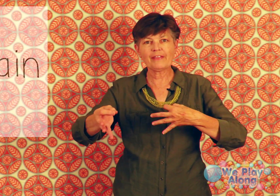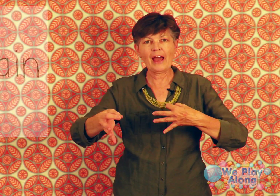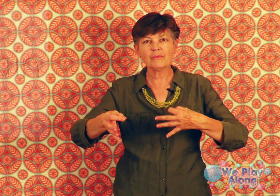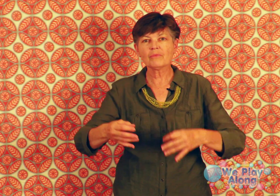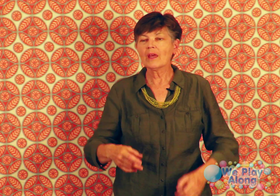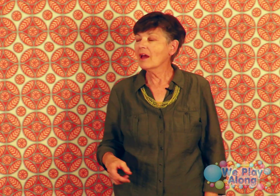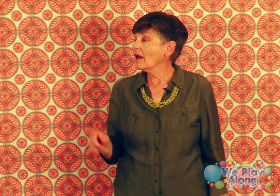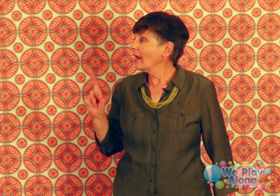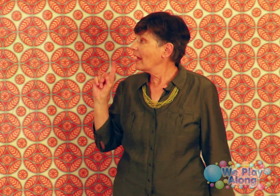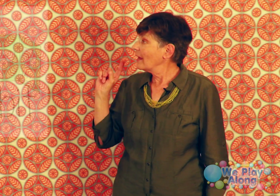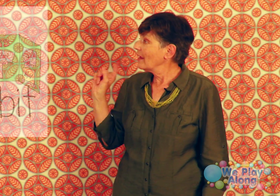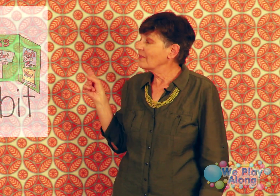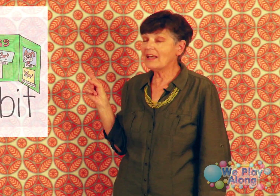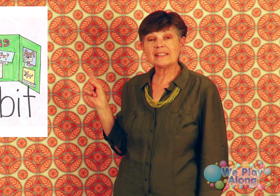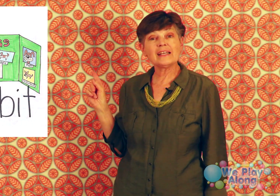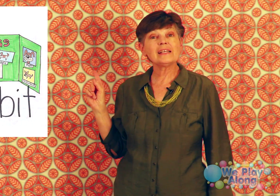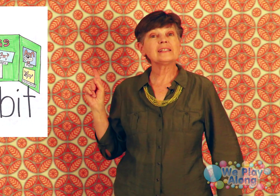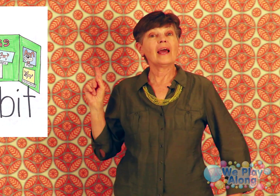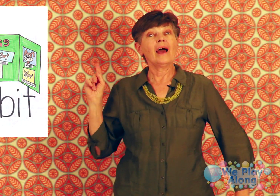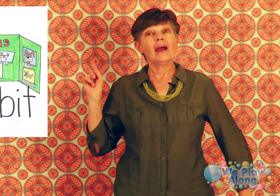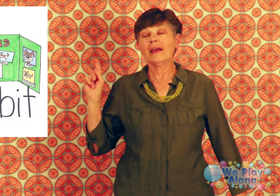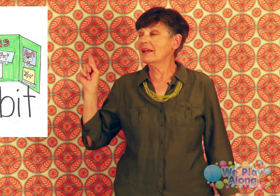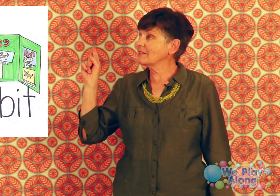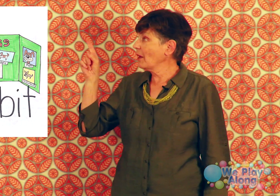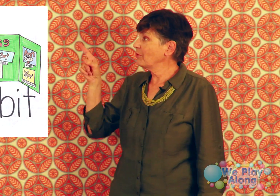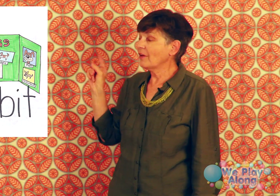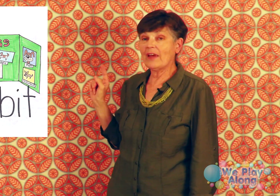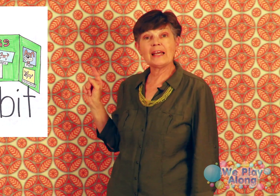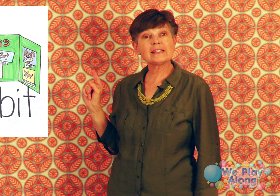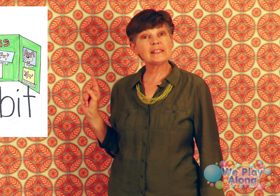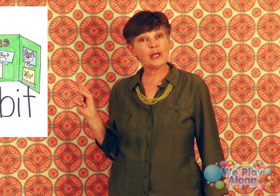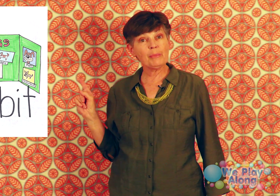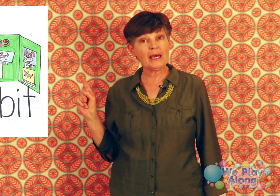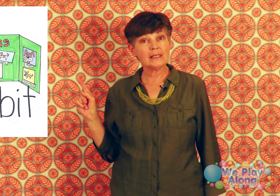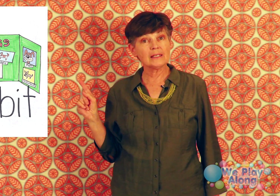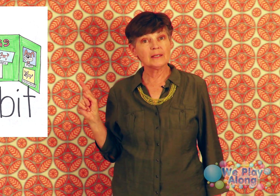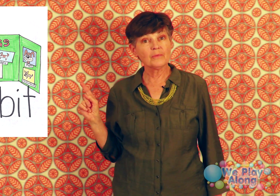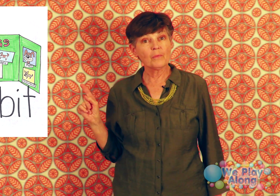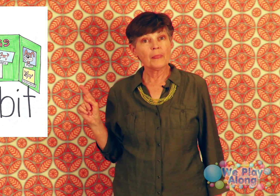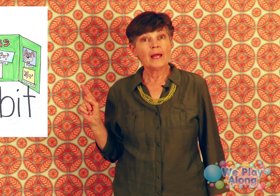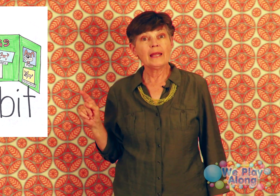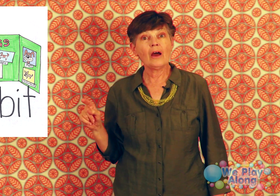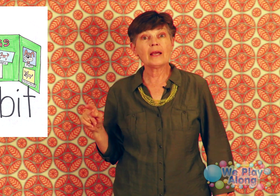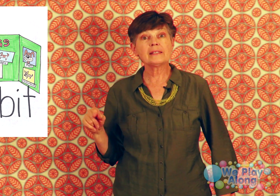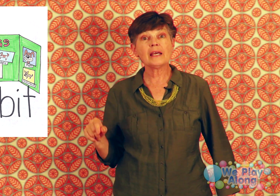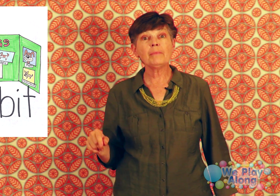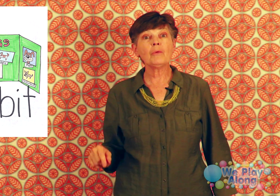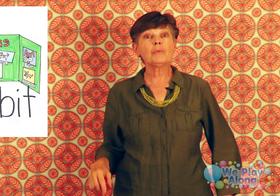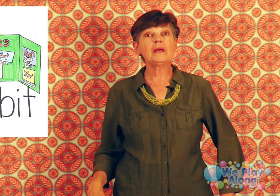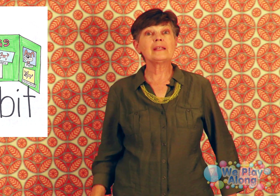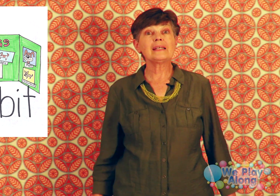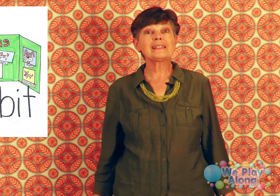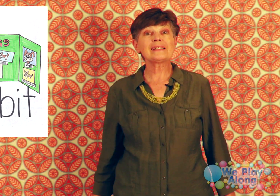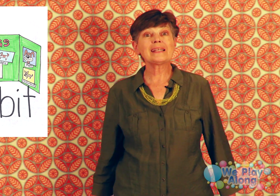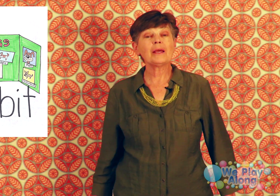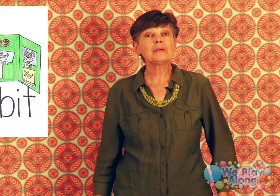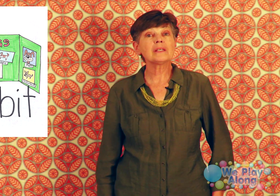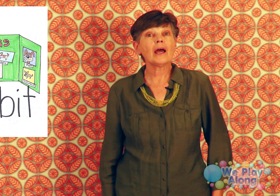that. This is an example of an exhibit. Now, exhibit would be is the same